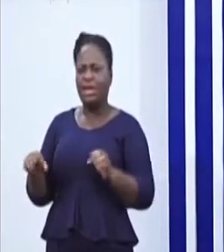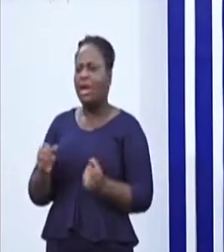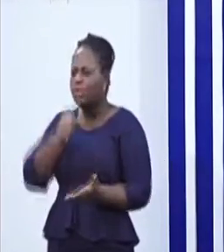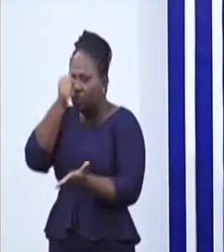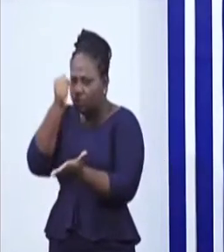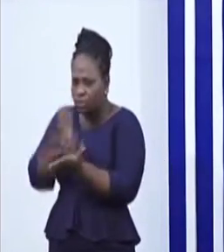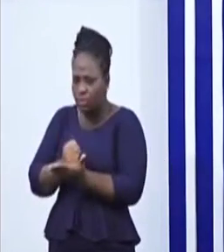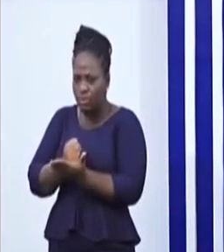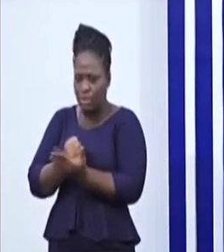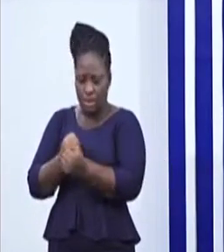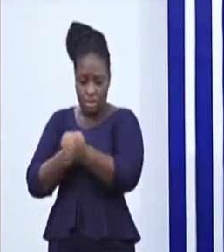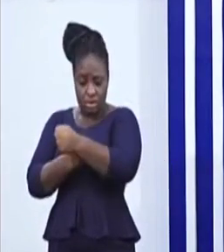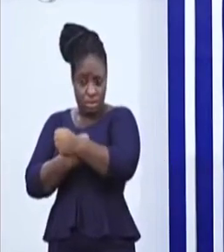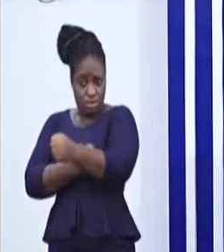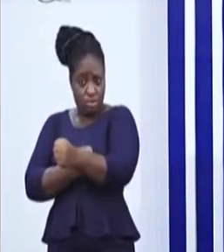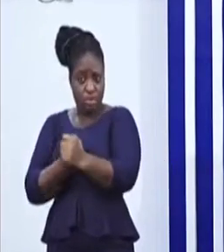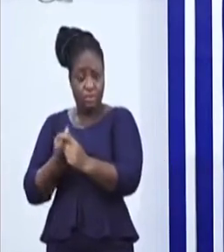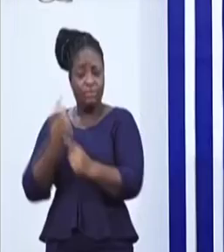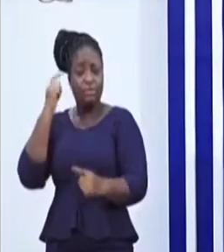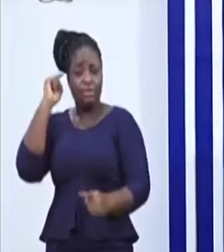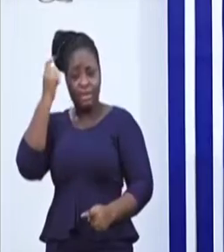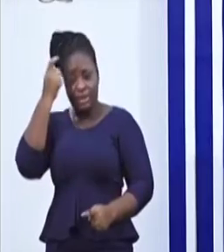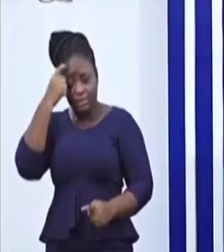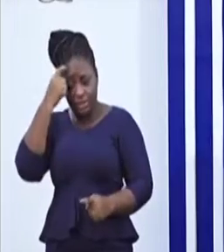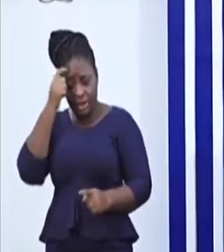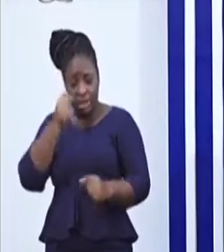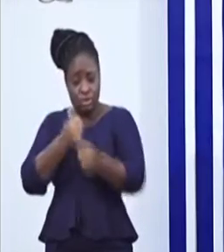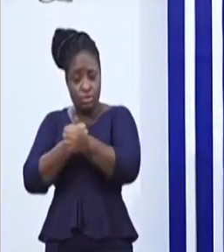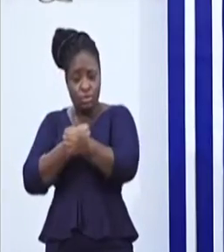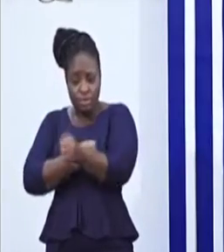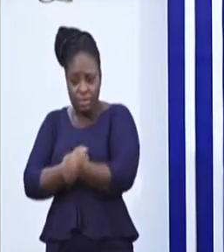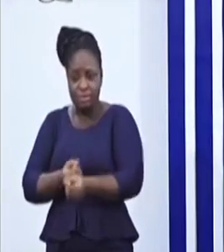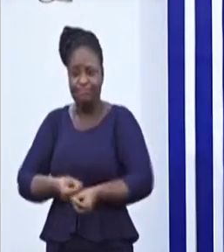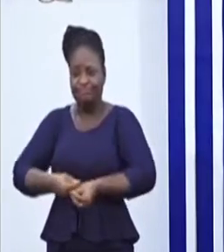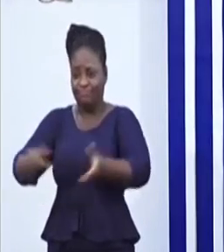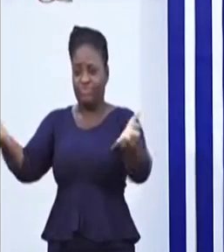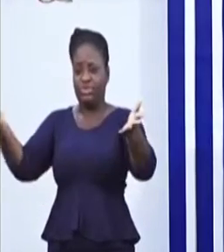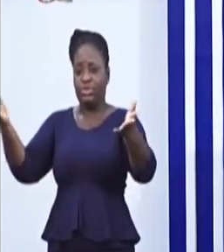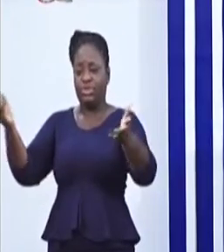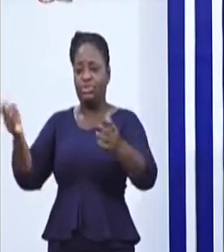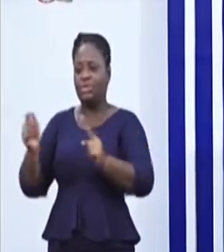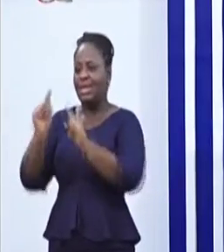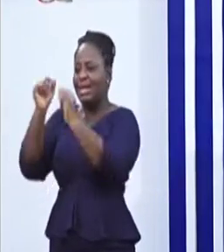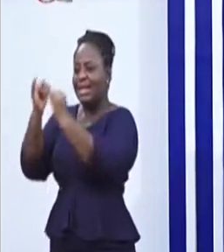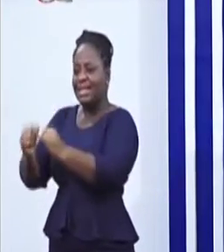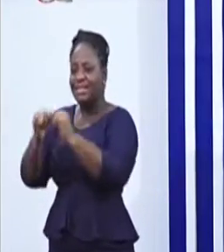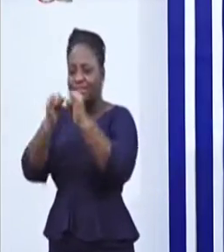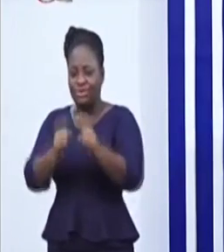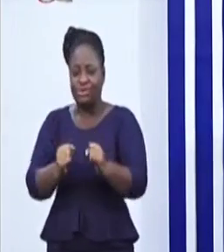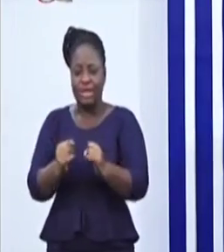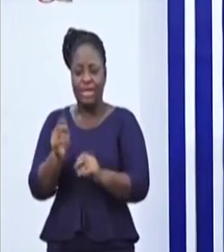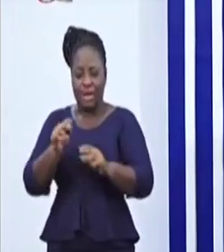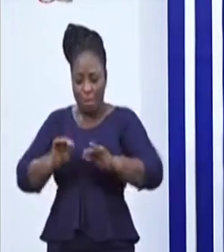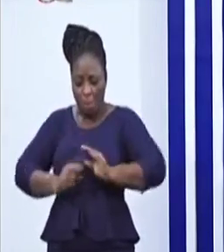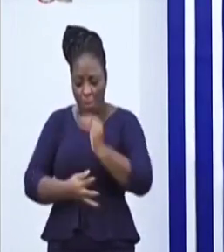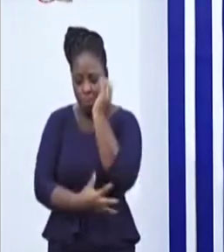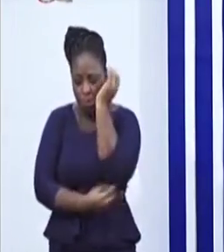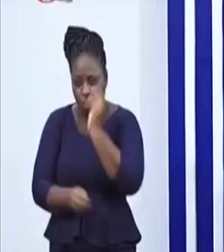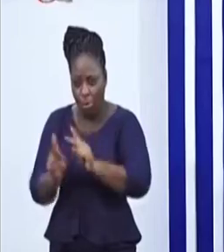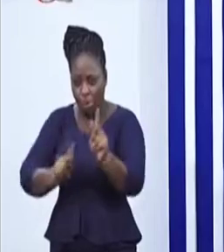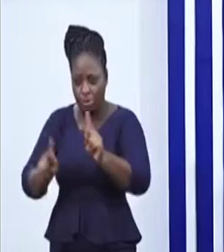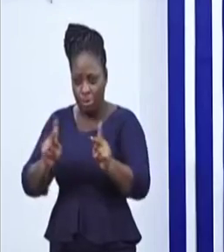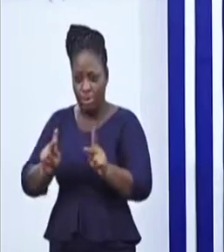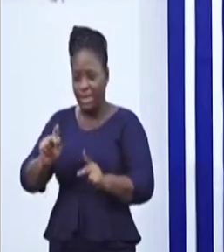ensuring other supports from government, that those supports are distributed equitably and to the vulnerable in their respective